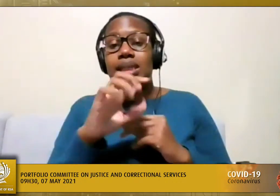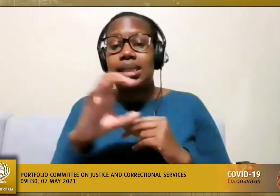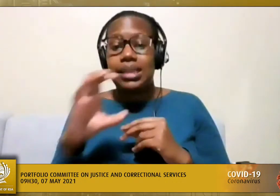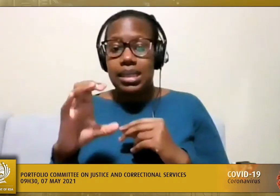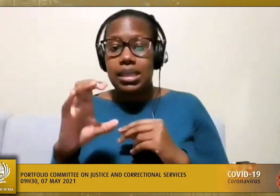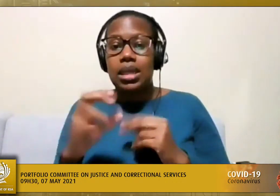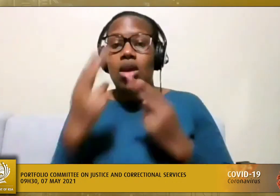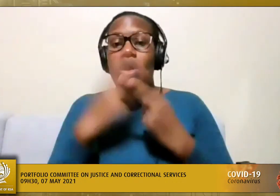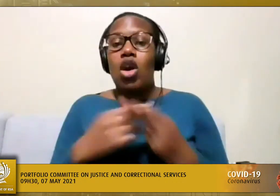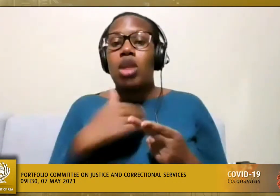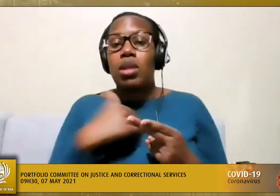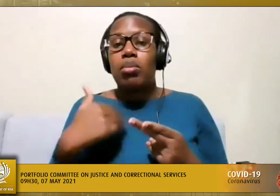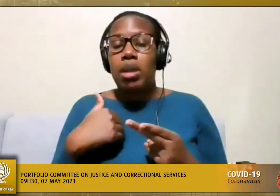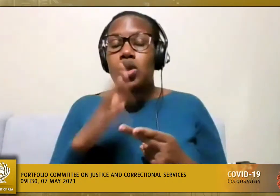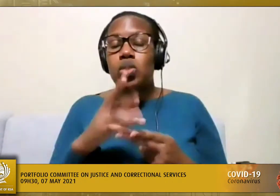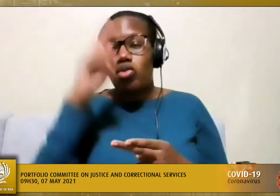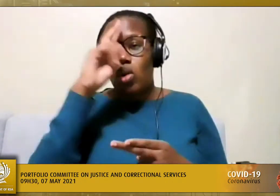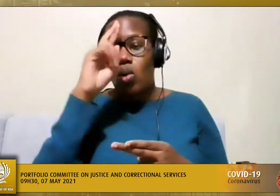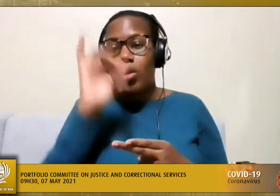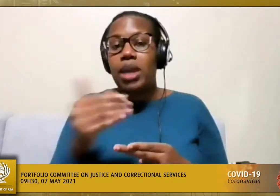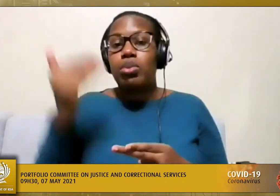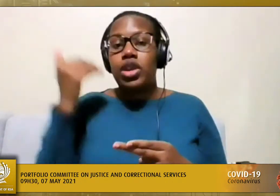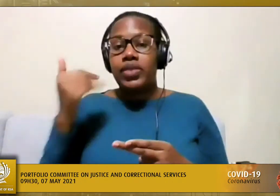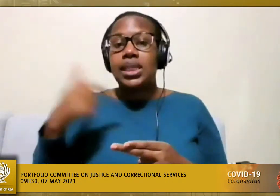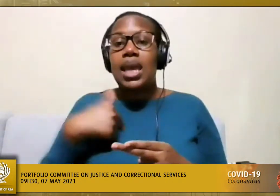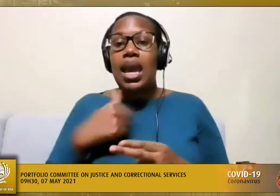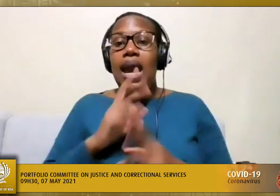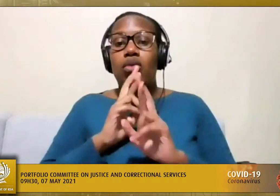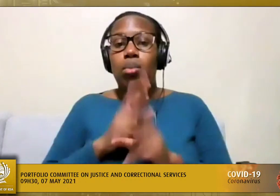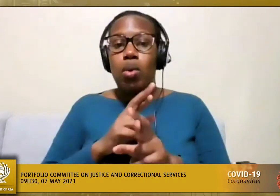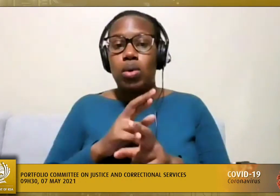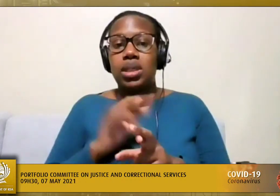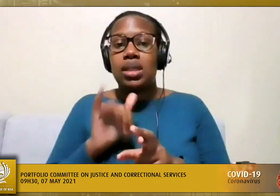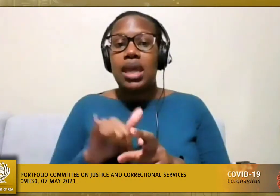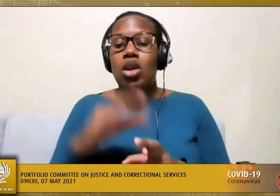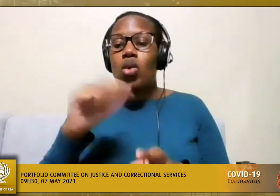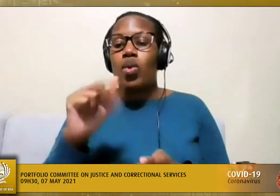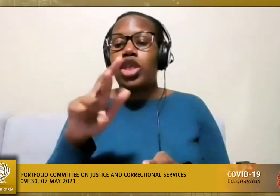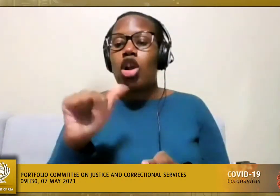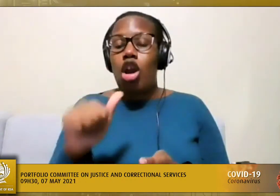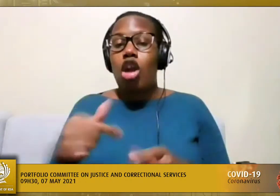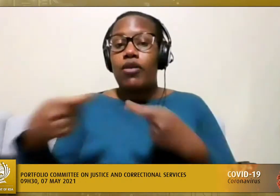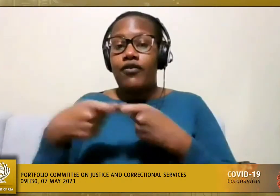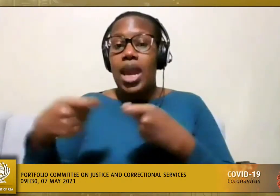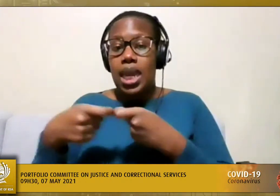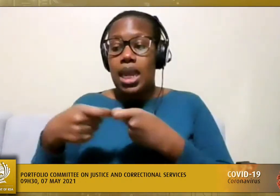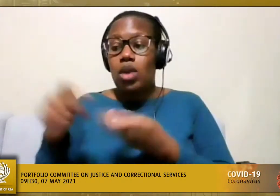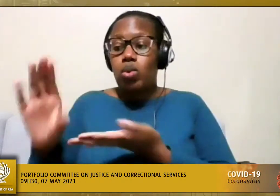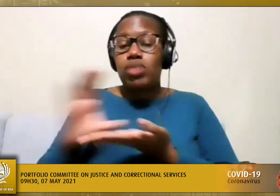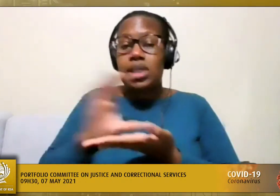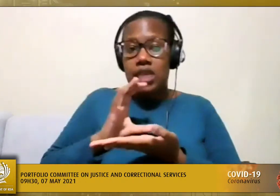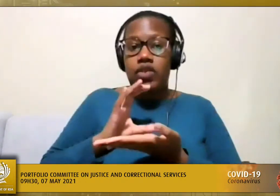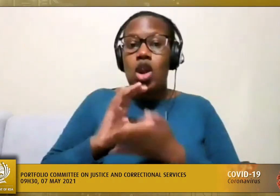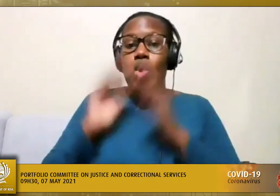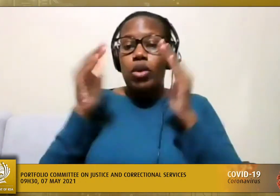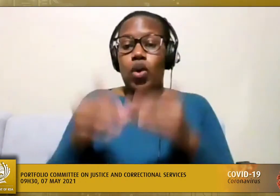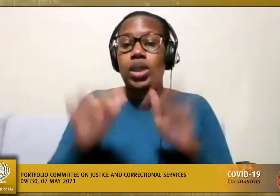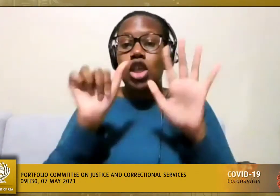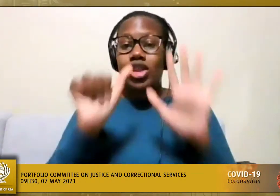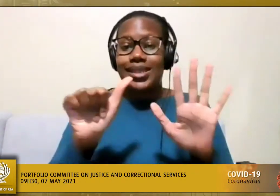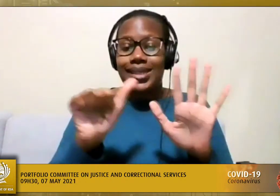um honorable members were recalled a previously I reported that with the kind of funding that we received that we focusing on six sides